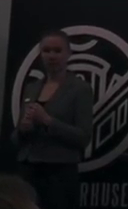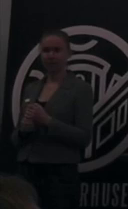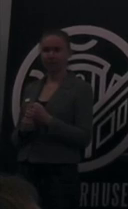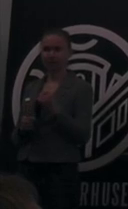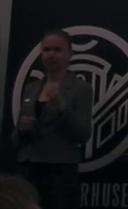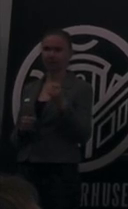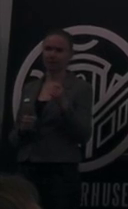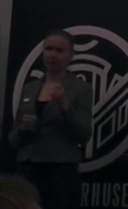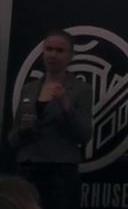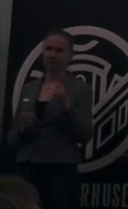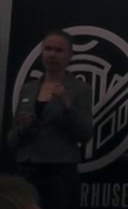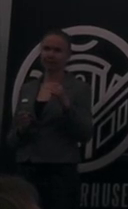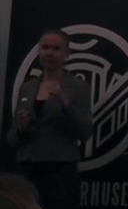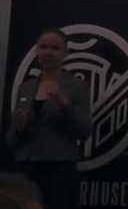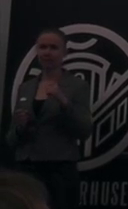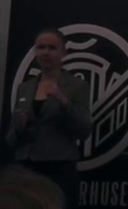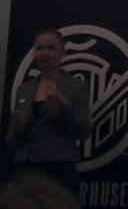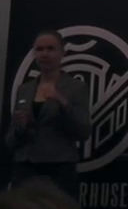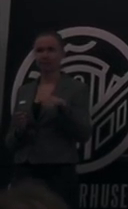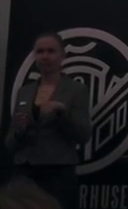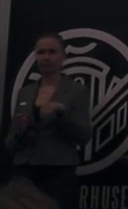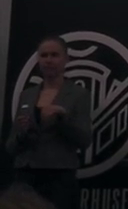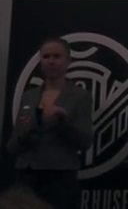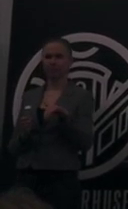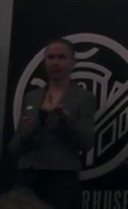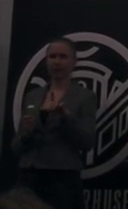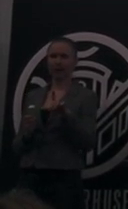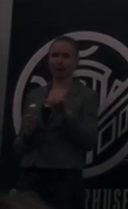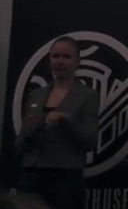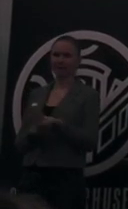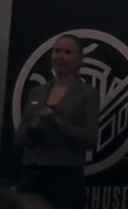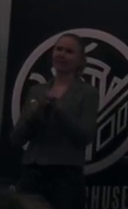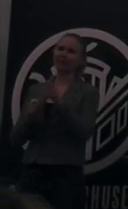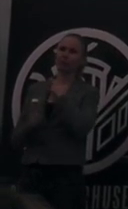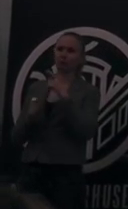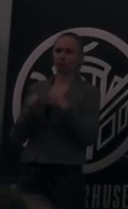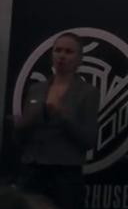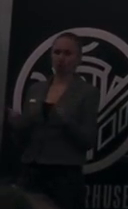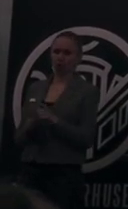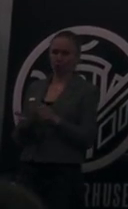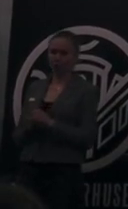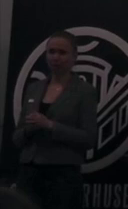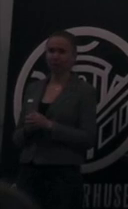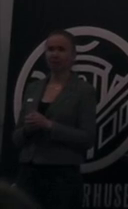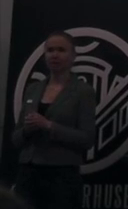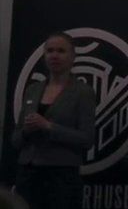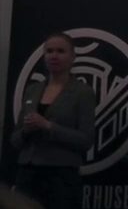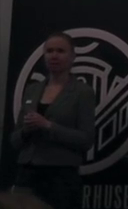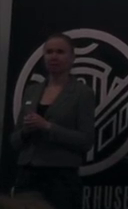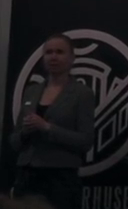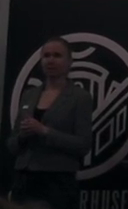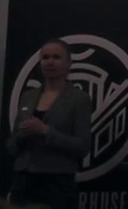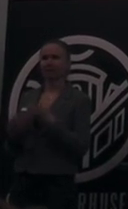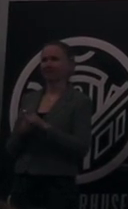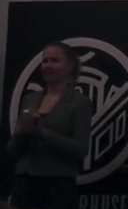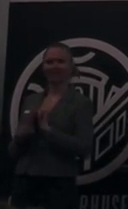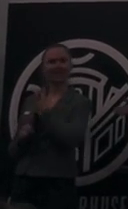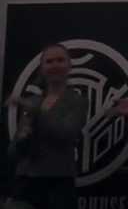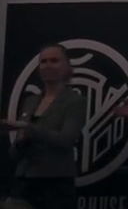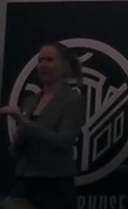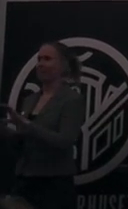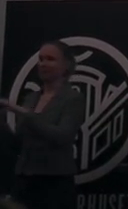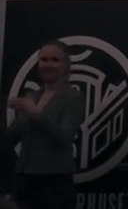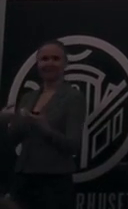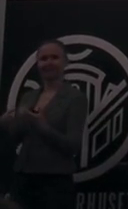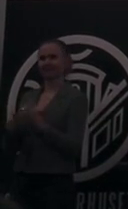Milan, I'm going to have to shorten this story, but that, I don't go to the parties. So I